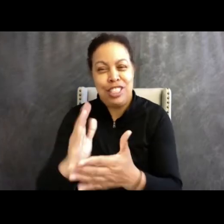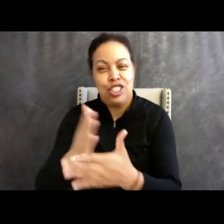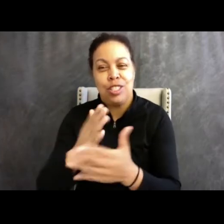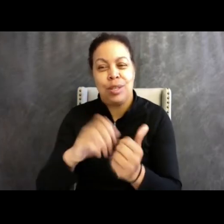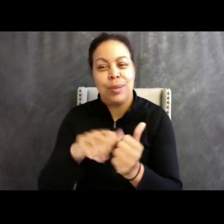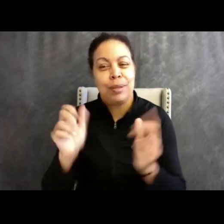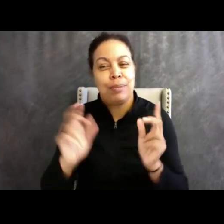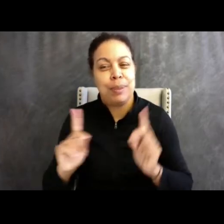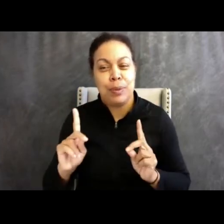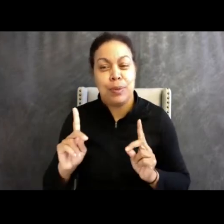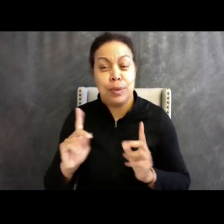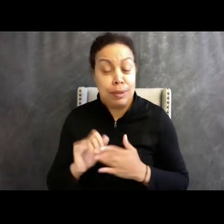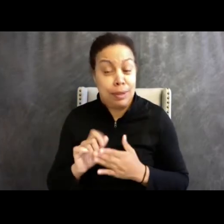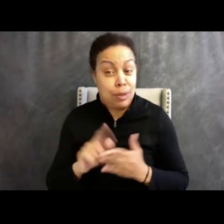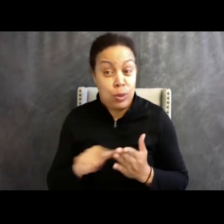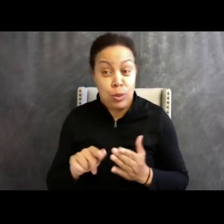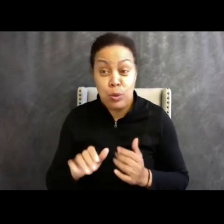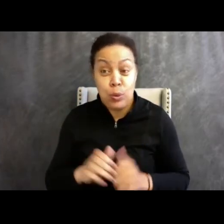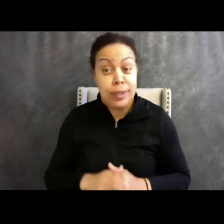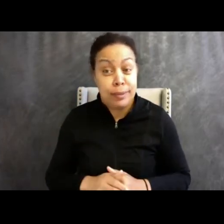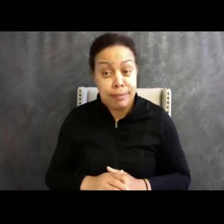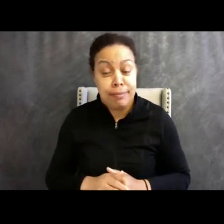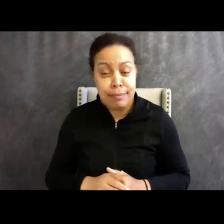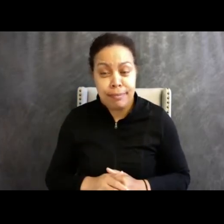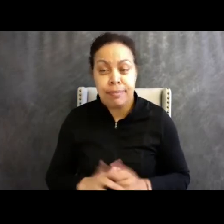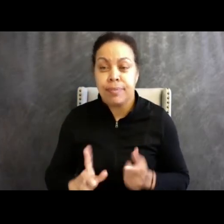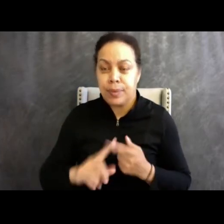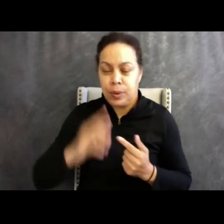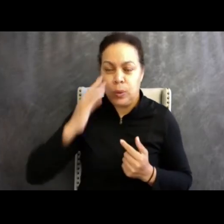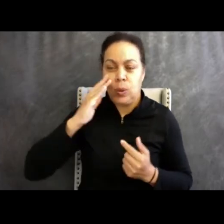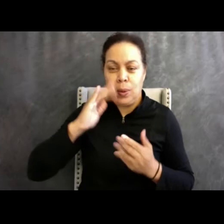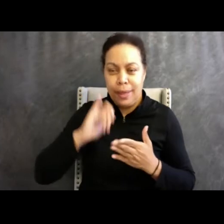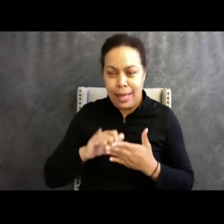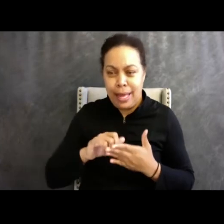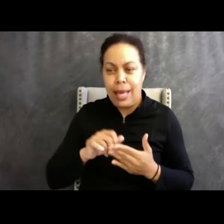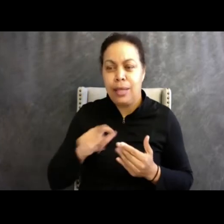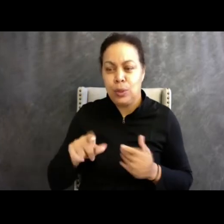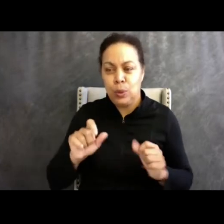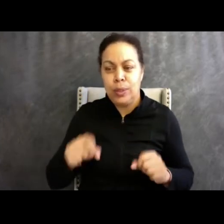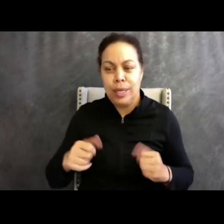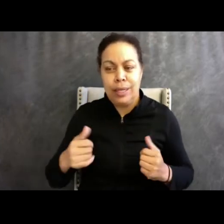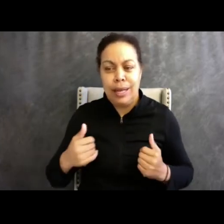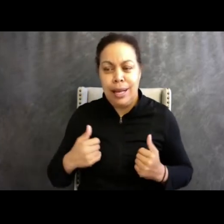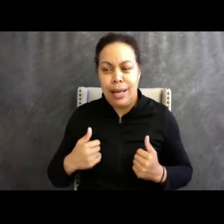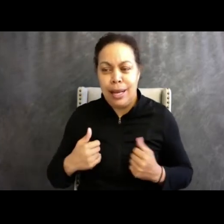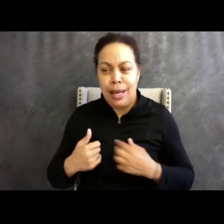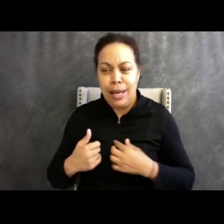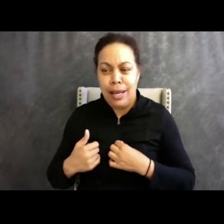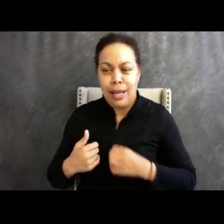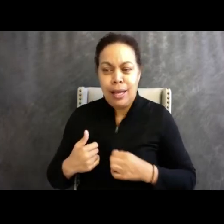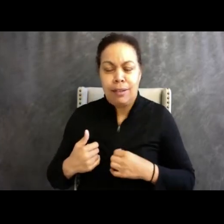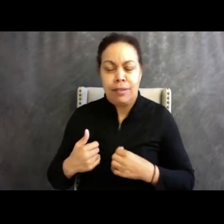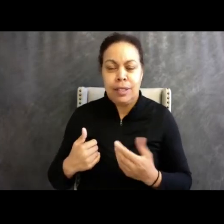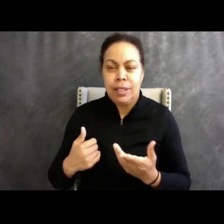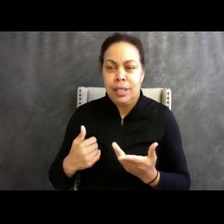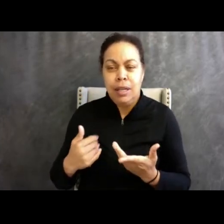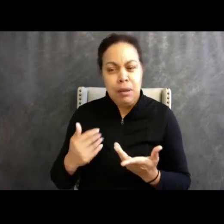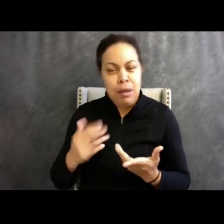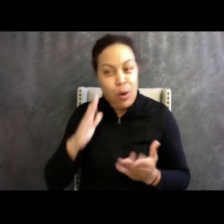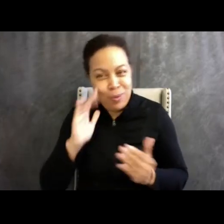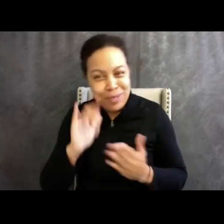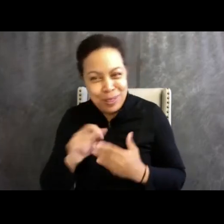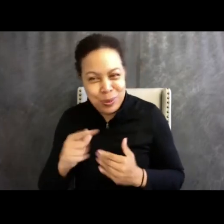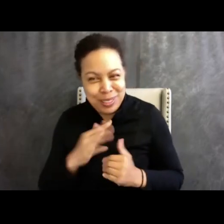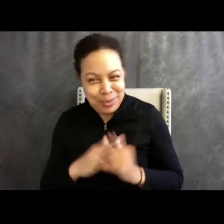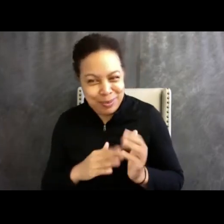doing. And knowing that, you then have the hopefully comforting realization that you are